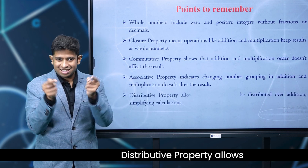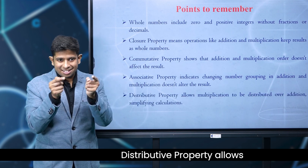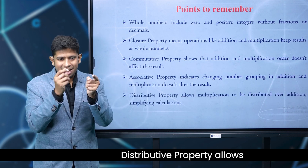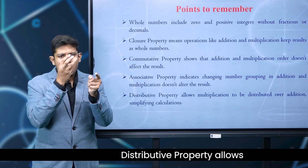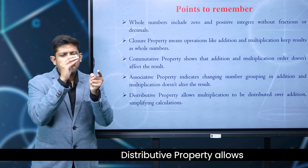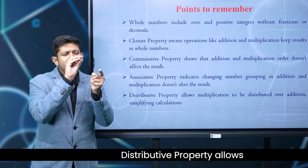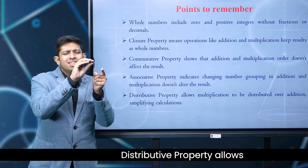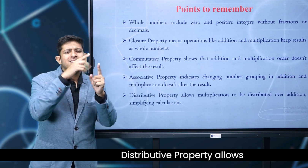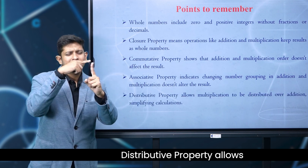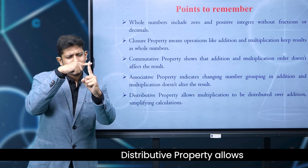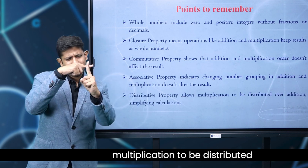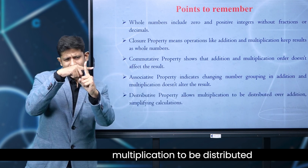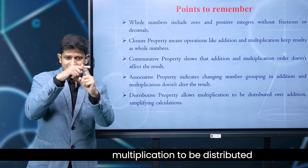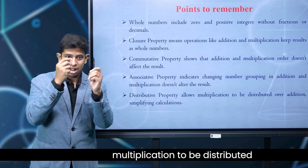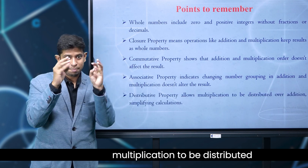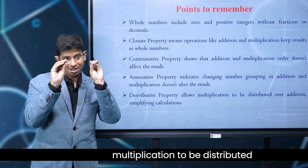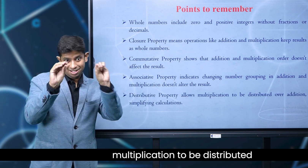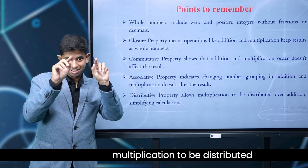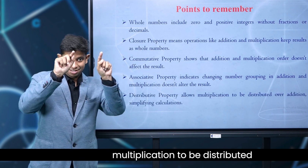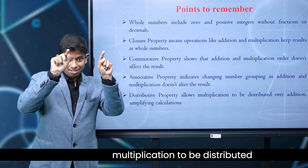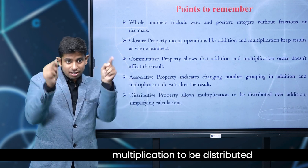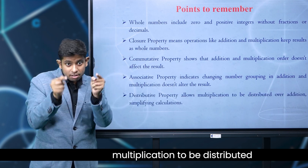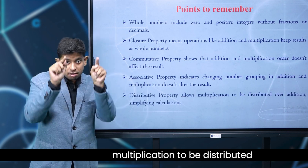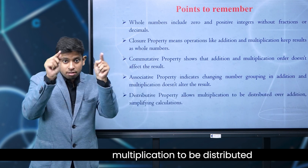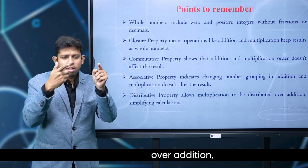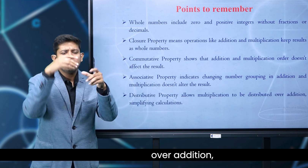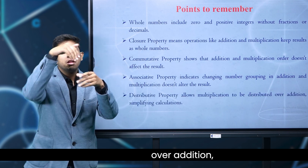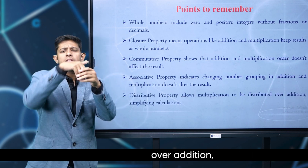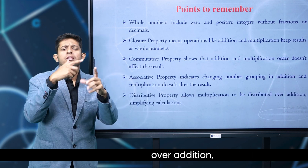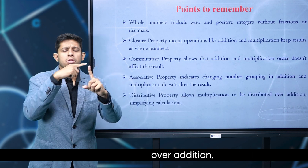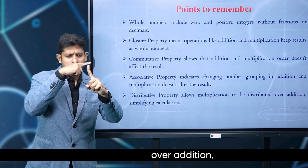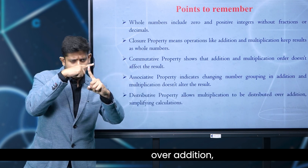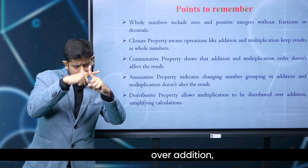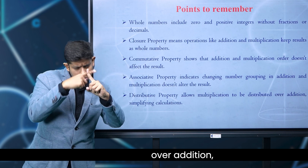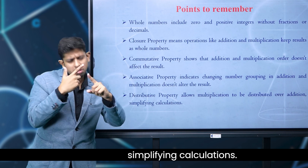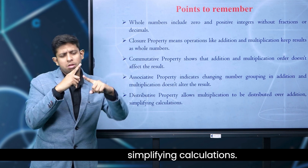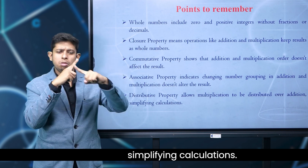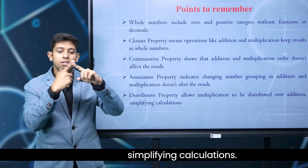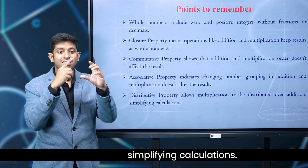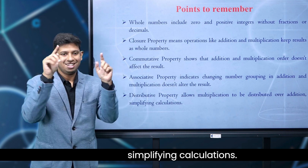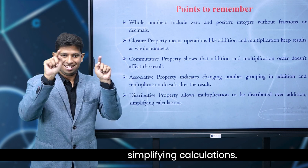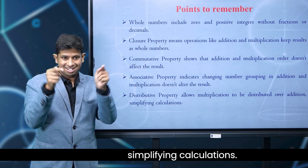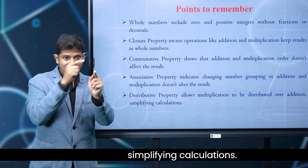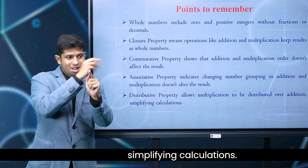Distributive property allows multiplication to be distributed over addition, simplifying calculations.